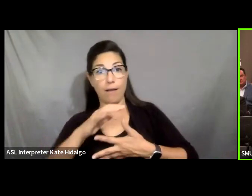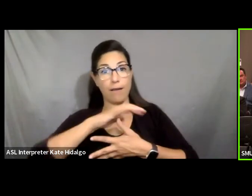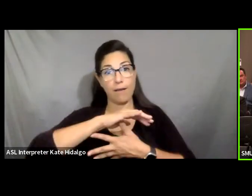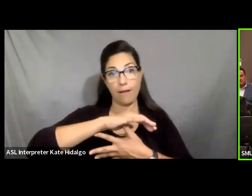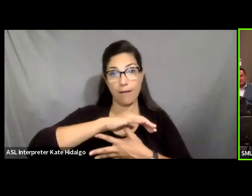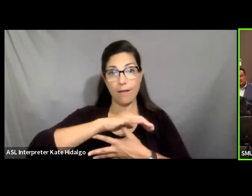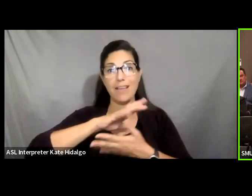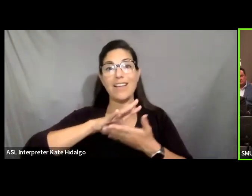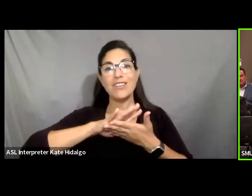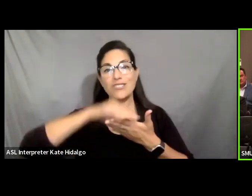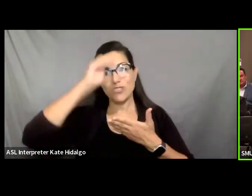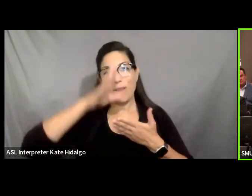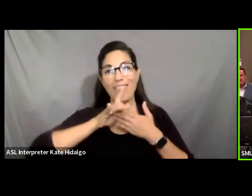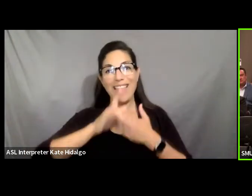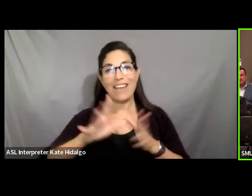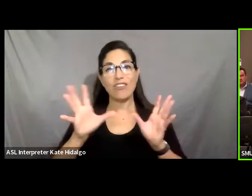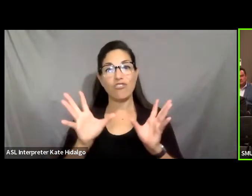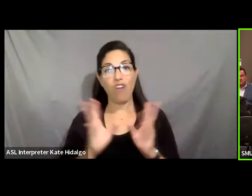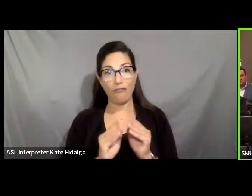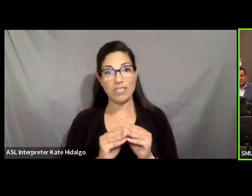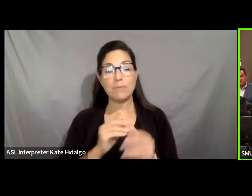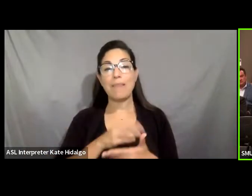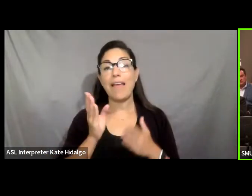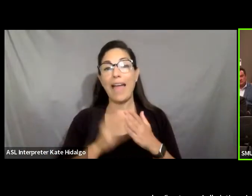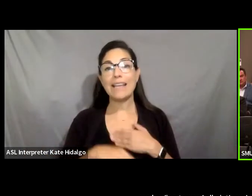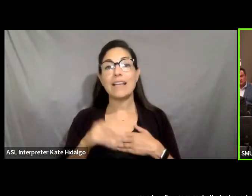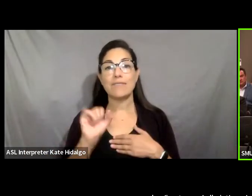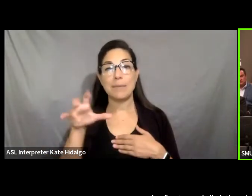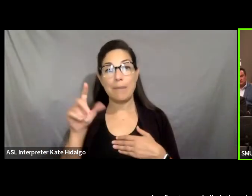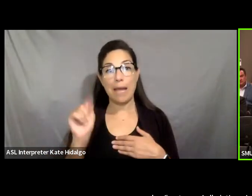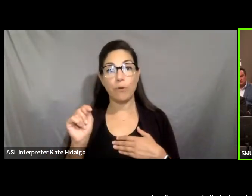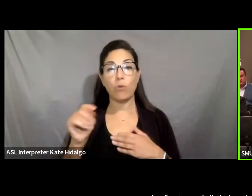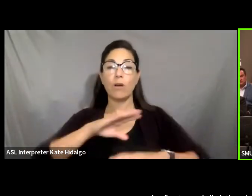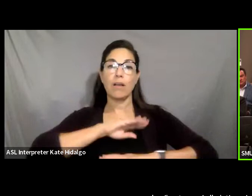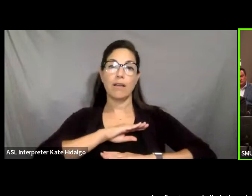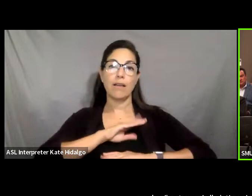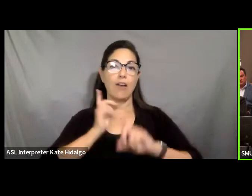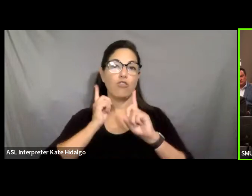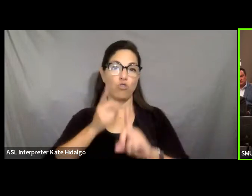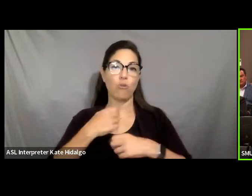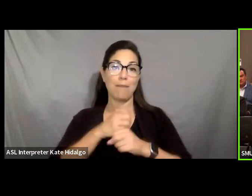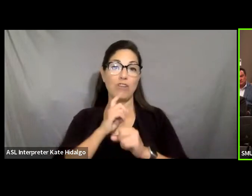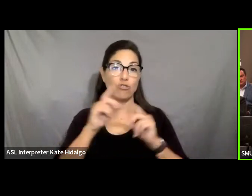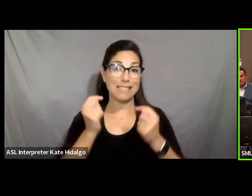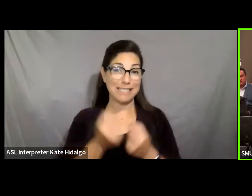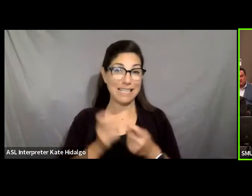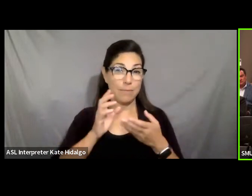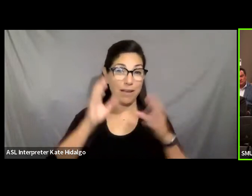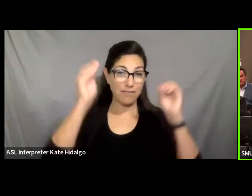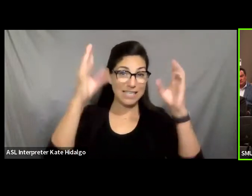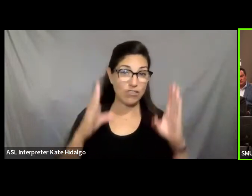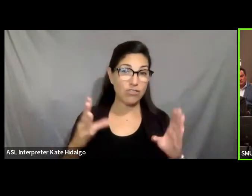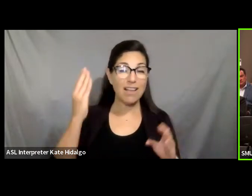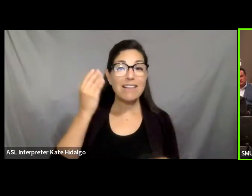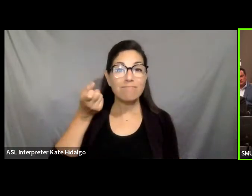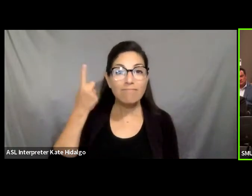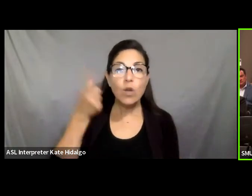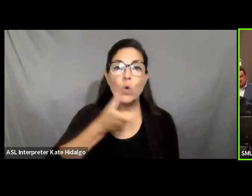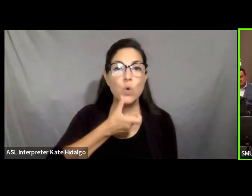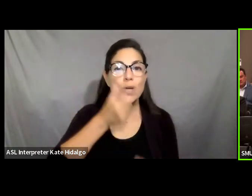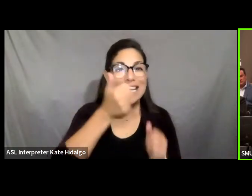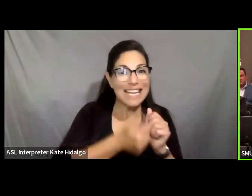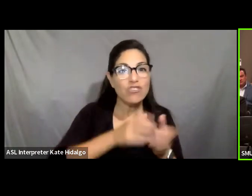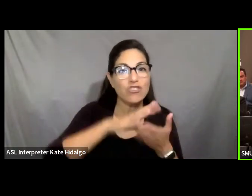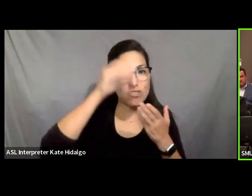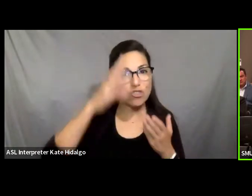student-led conferences by the end of September, which will allow us to meet our goal of making sure that a team of teachers knows every single student on campus